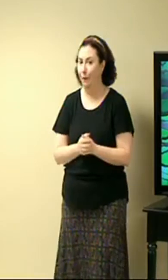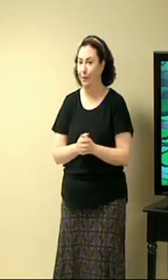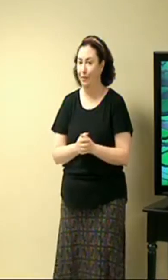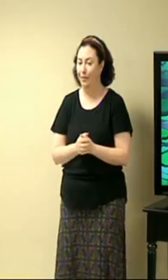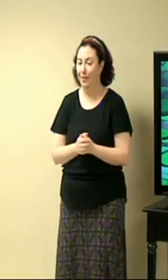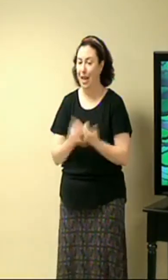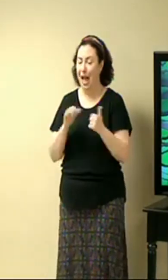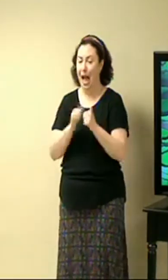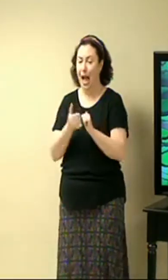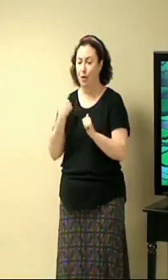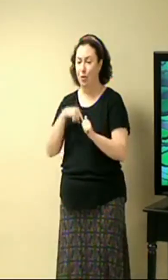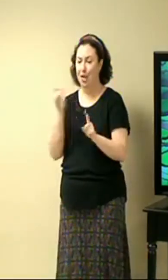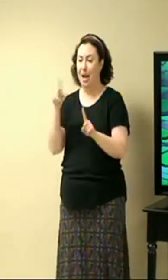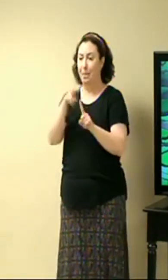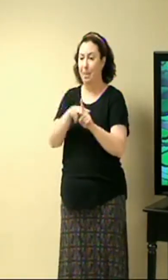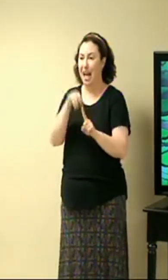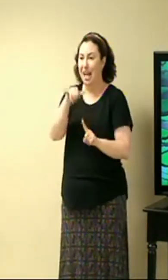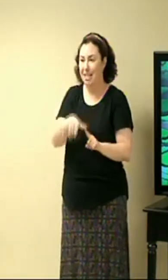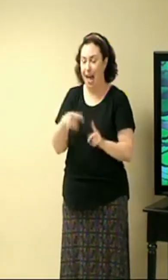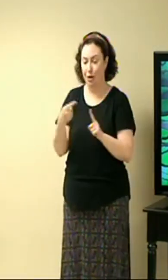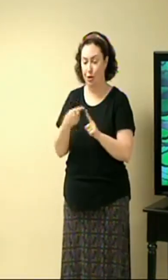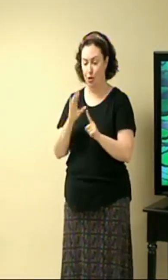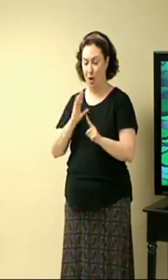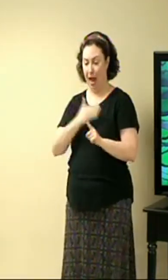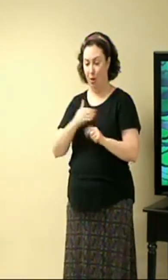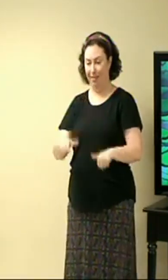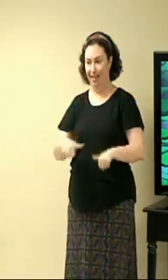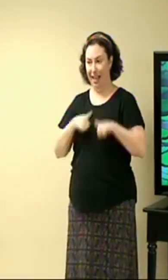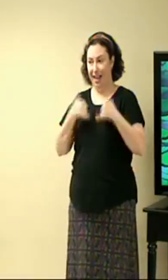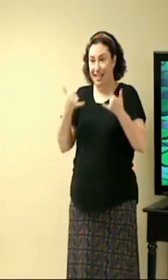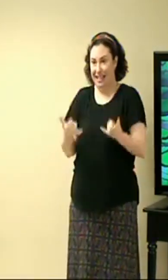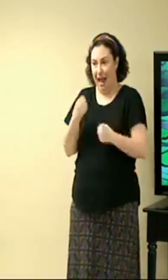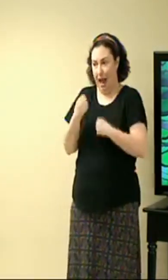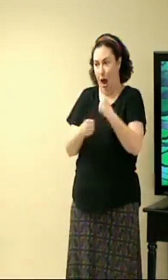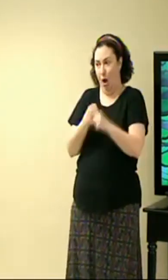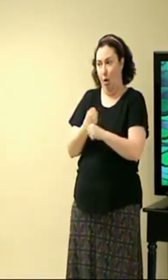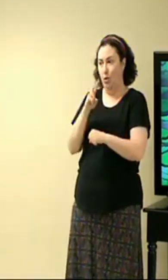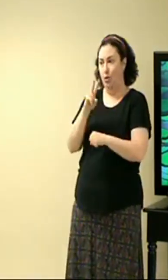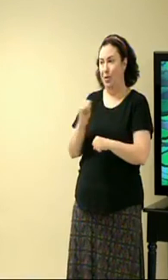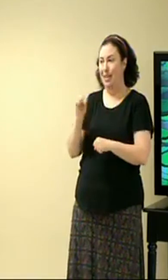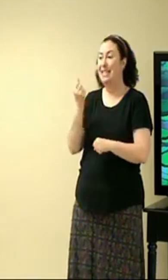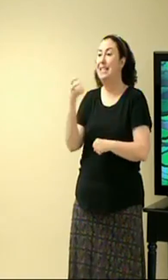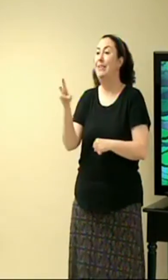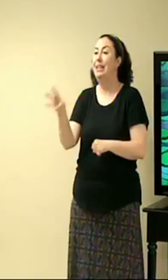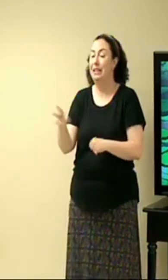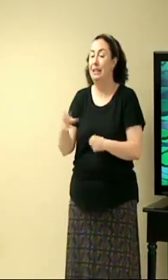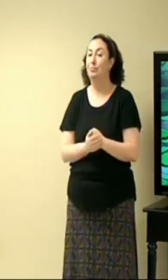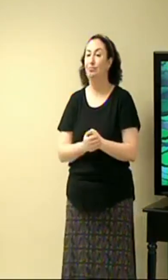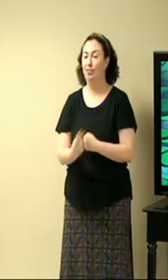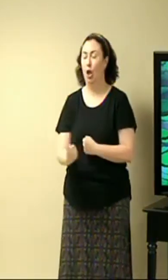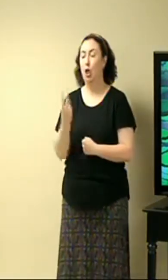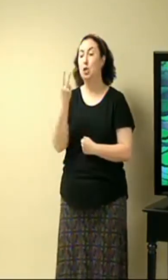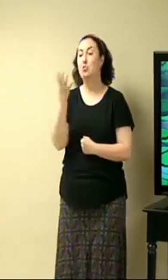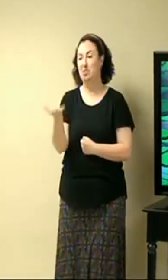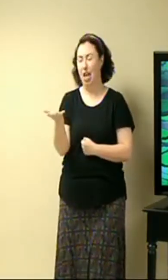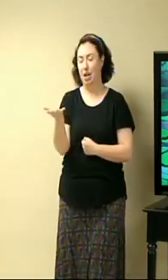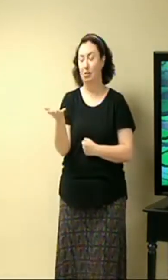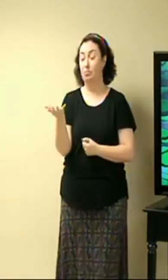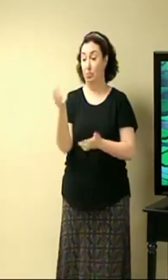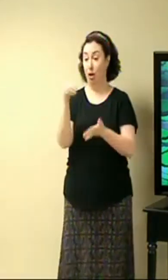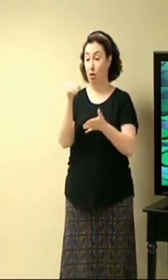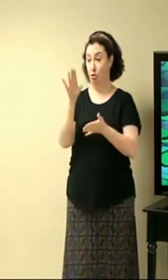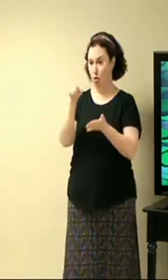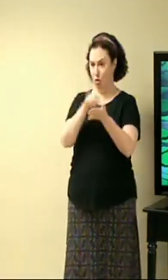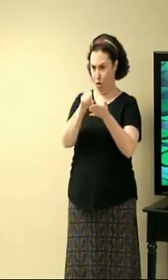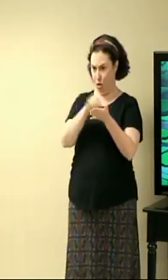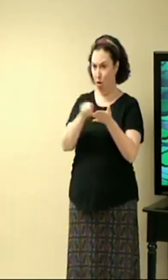we actually apply that to our lives in 2017? I'm glad you asked. Let me give you two things. If you have your notes, you can write this down. The first